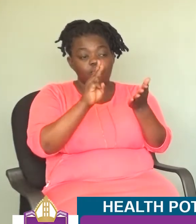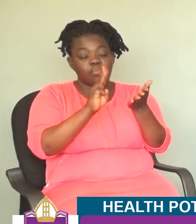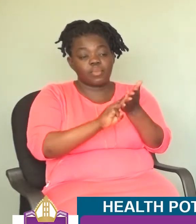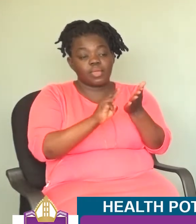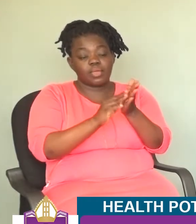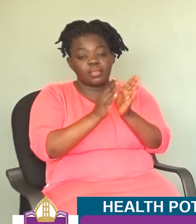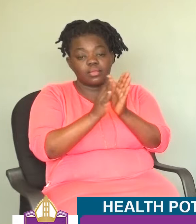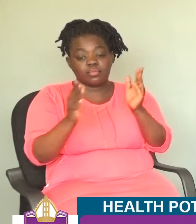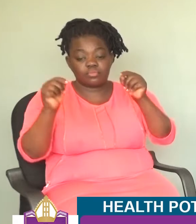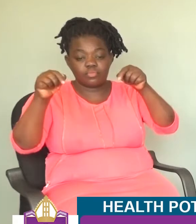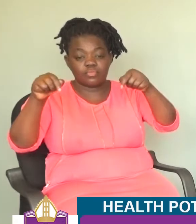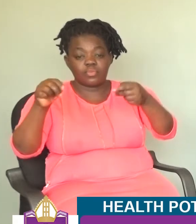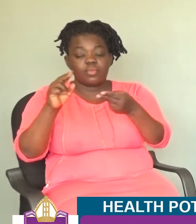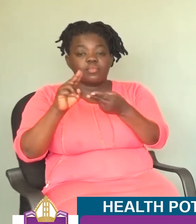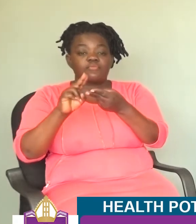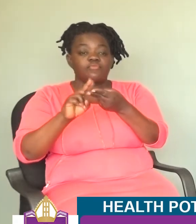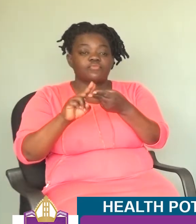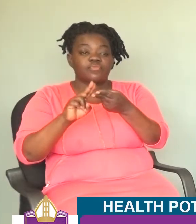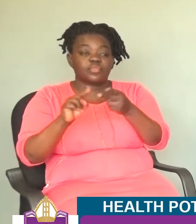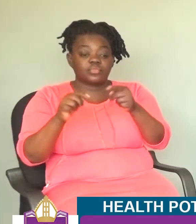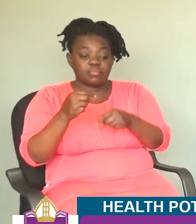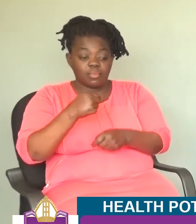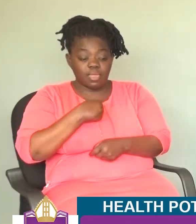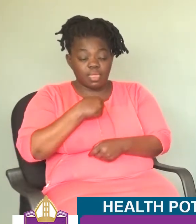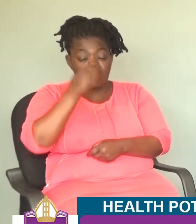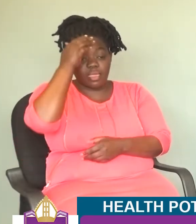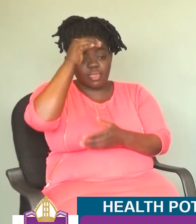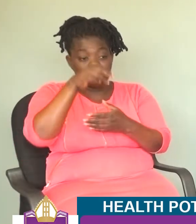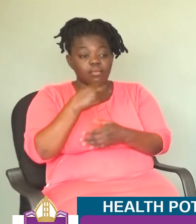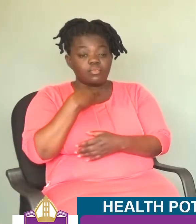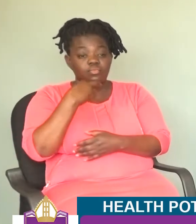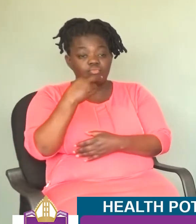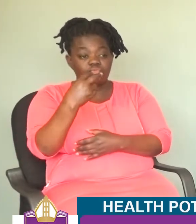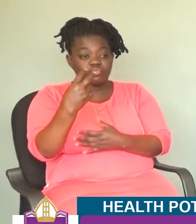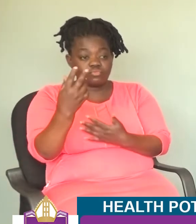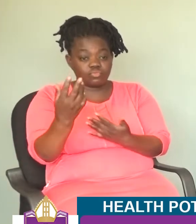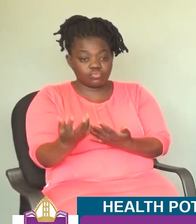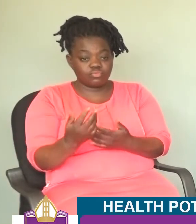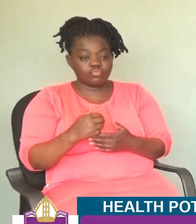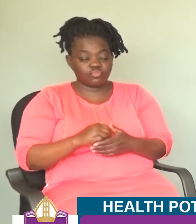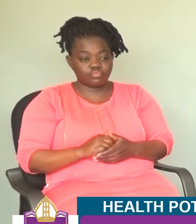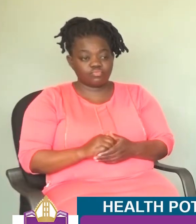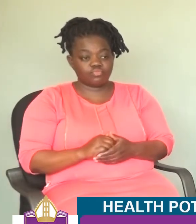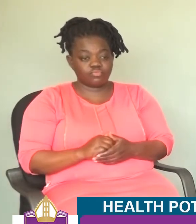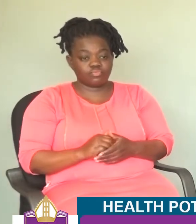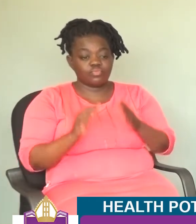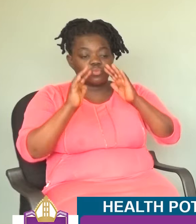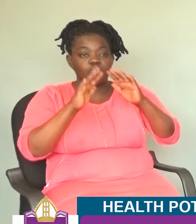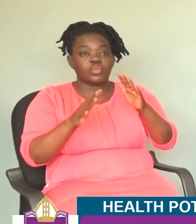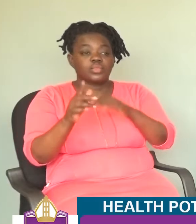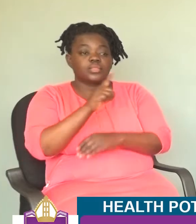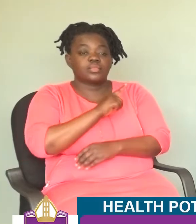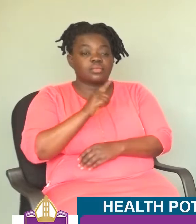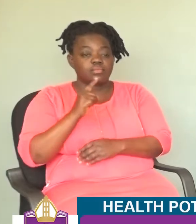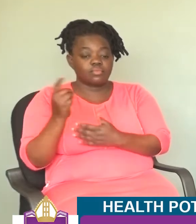this day, which is a Friday. And I believe this voice and this image finds you well. We bless the Lord for